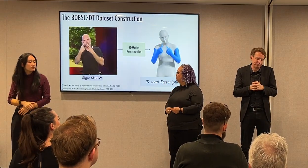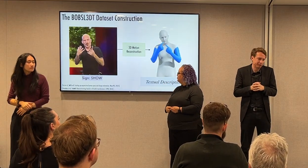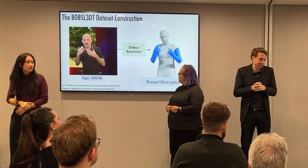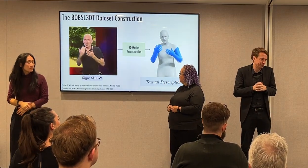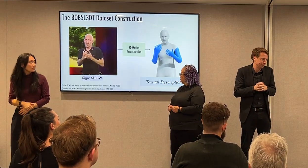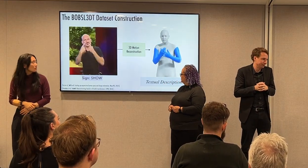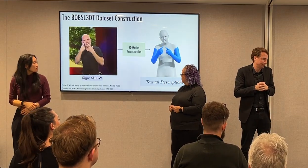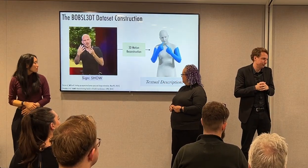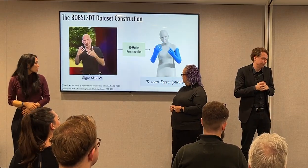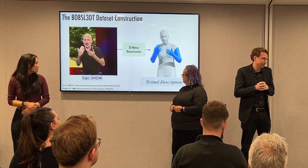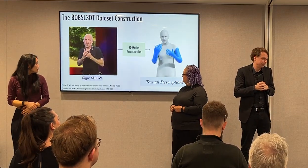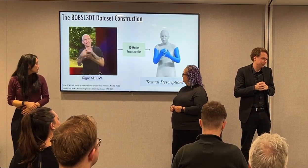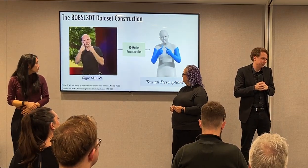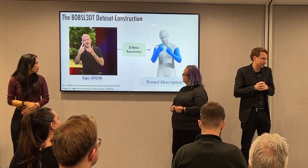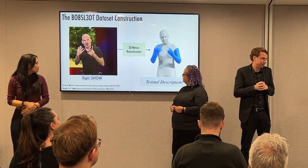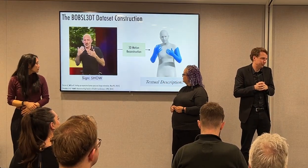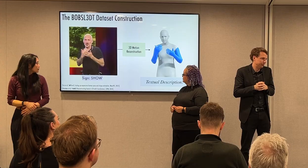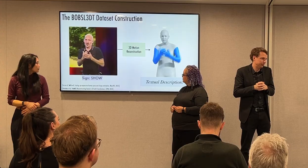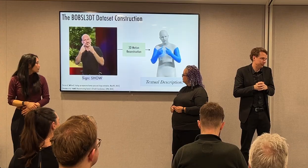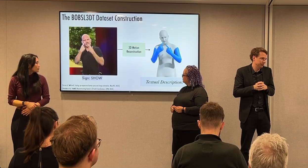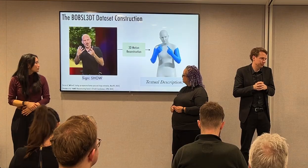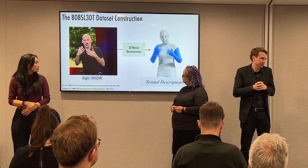now for a given sign,